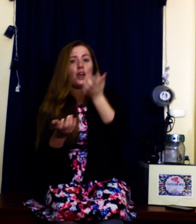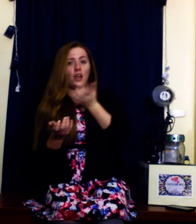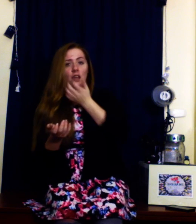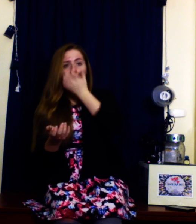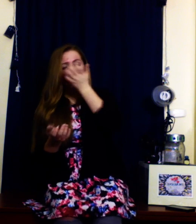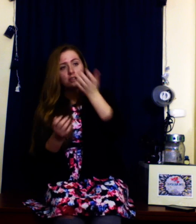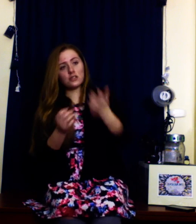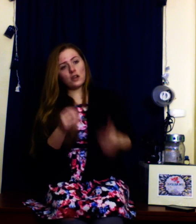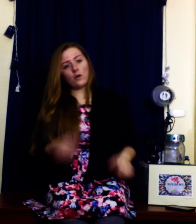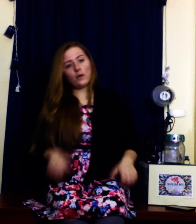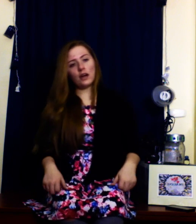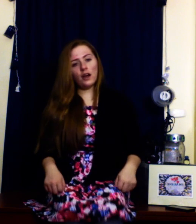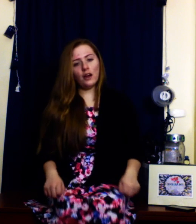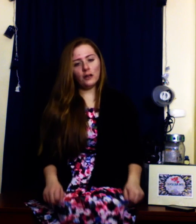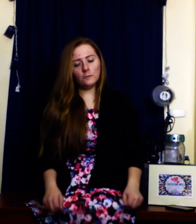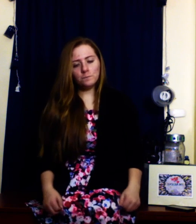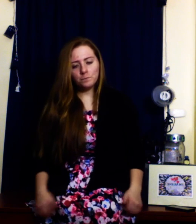hay. So,